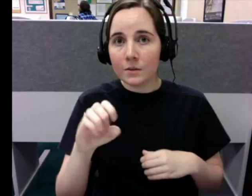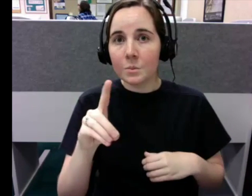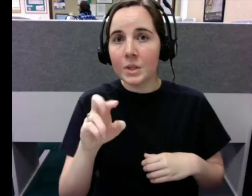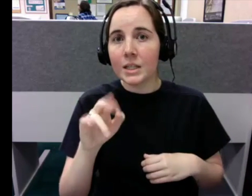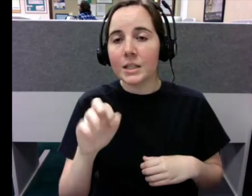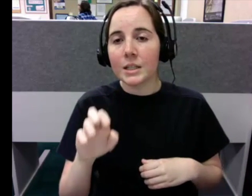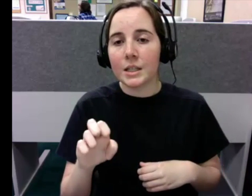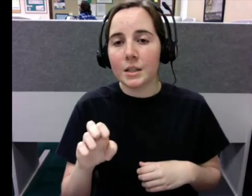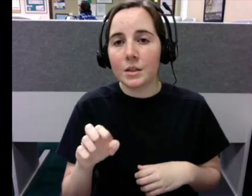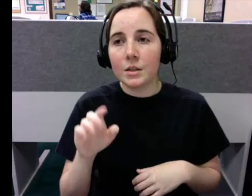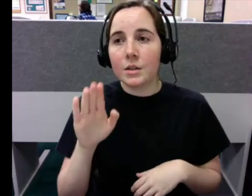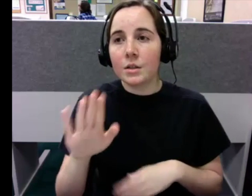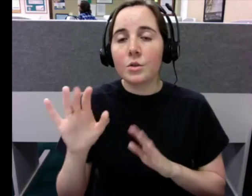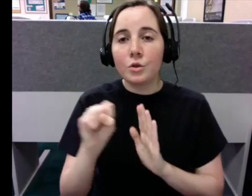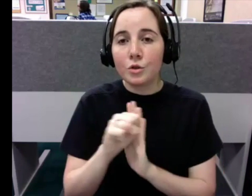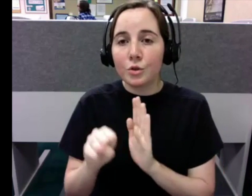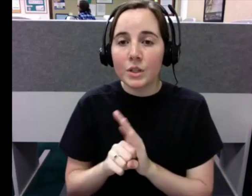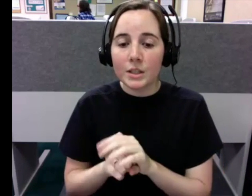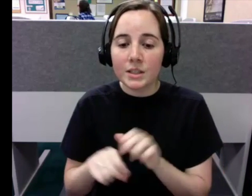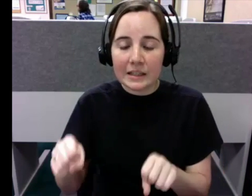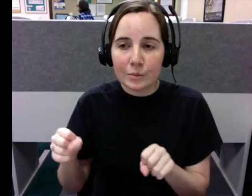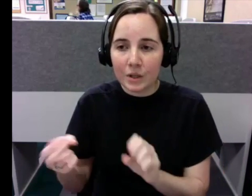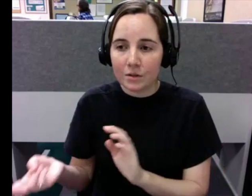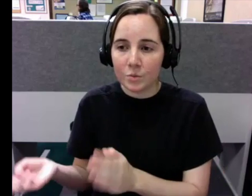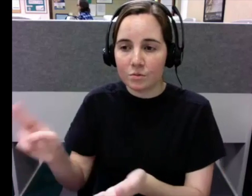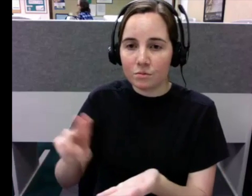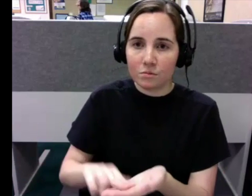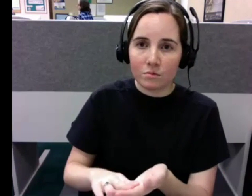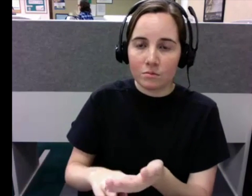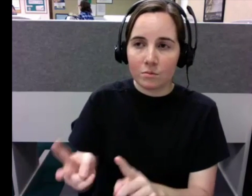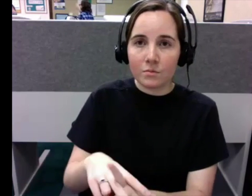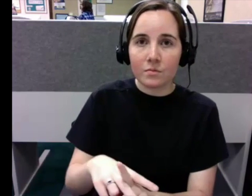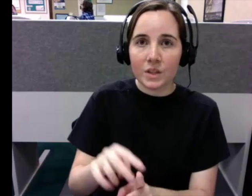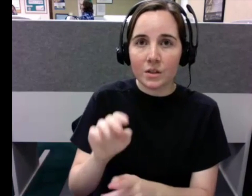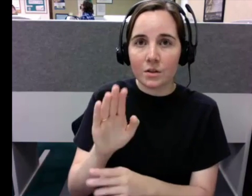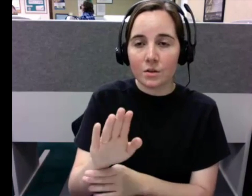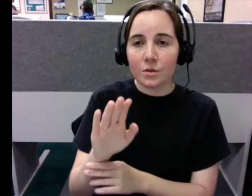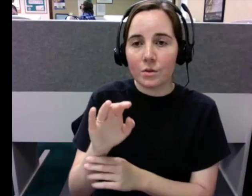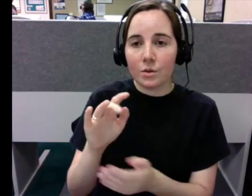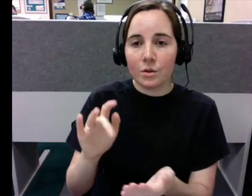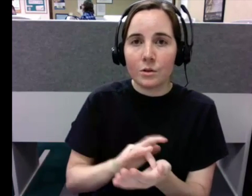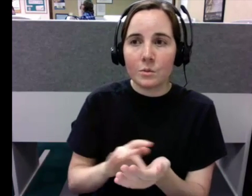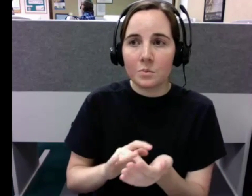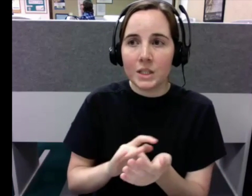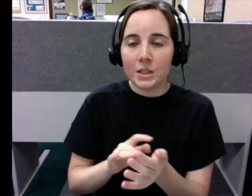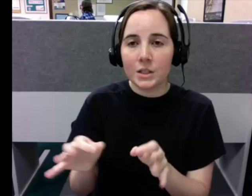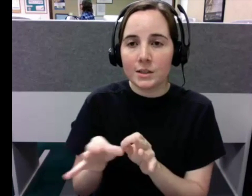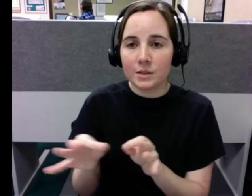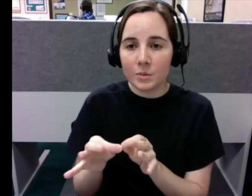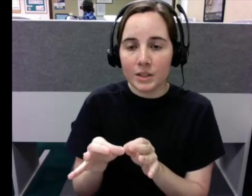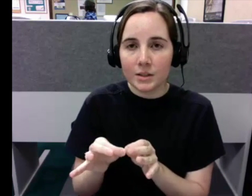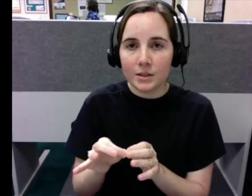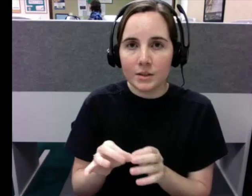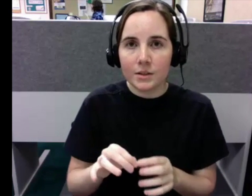your Medicare premiums and, in some cases, other Medicare expenses, such as deductibles and co-insurance.